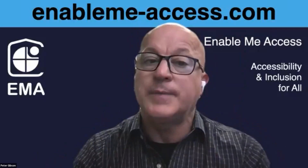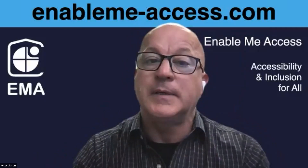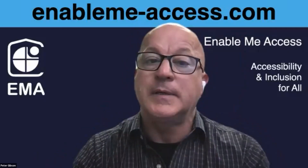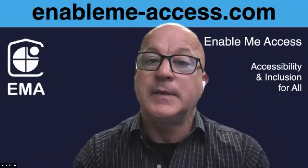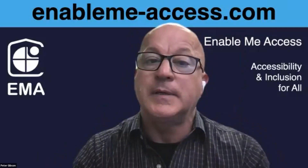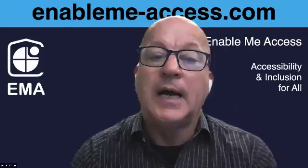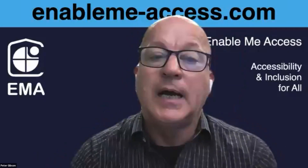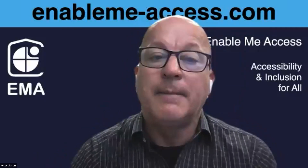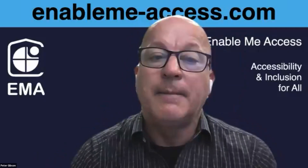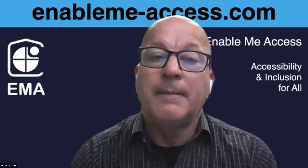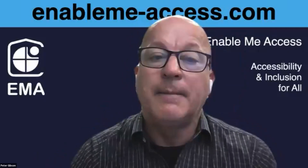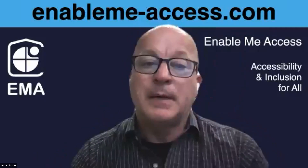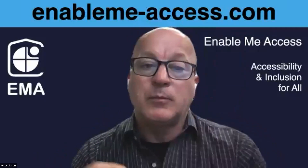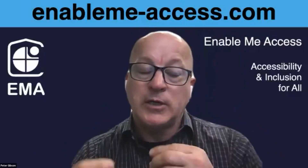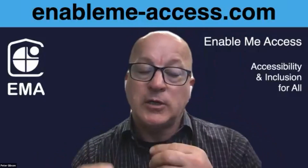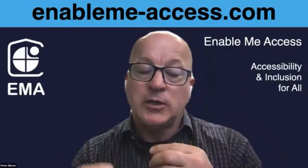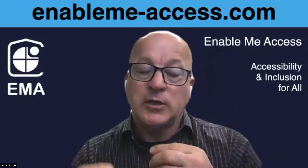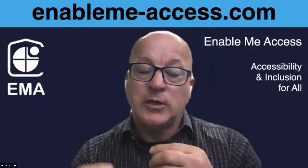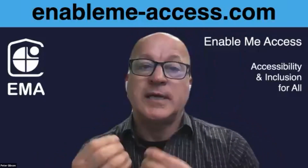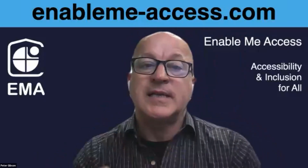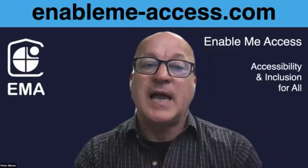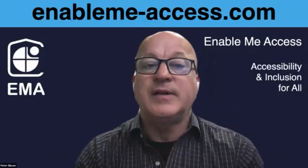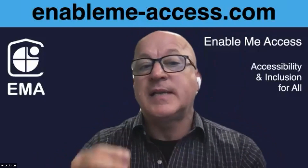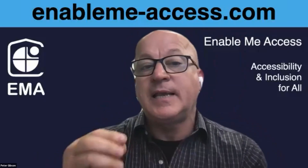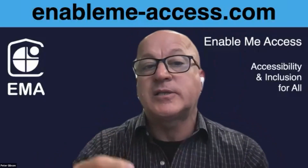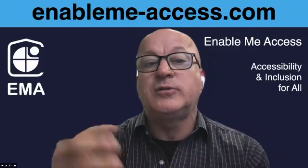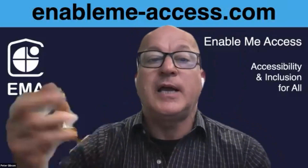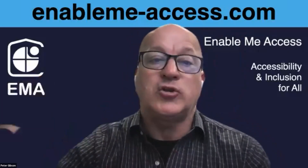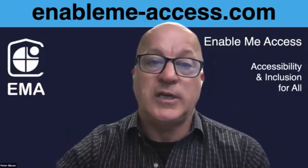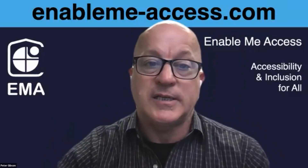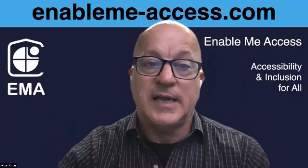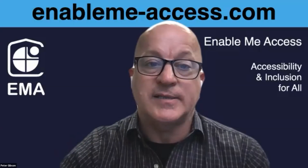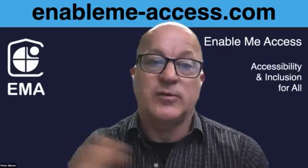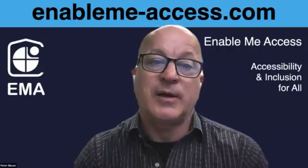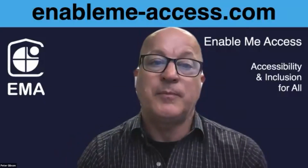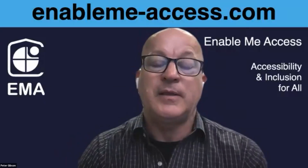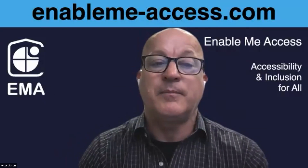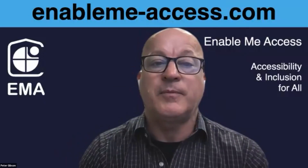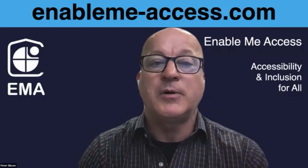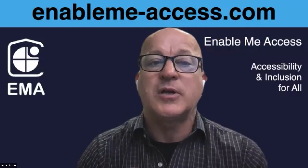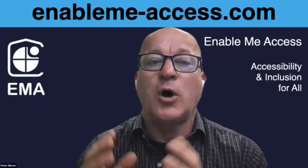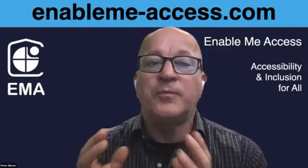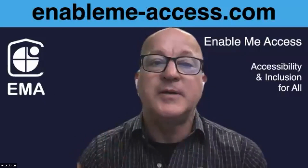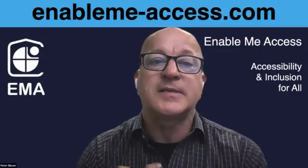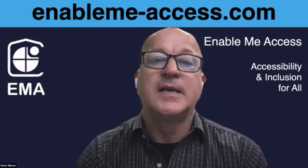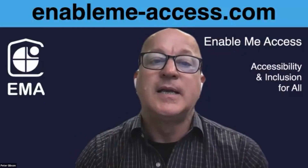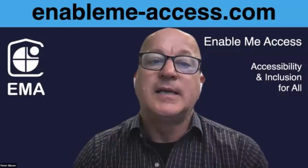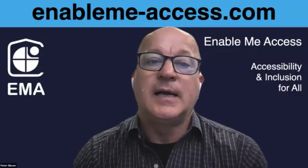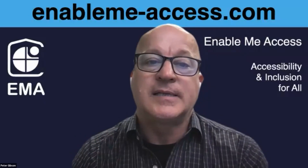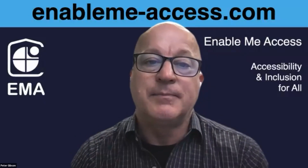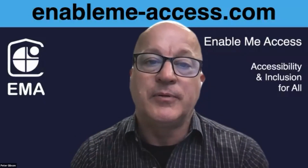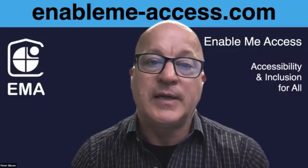legal document. But what it doesn't have is links to HGSS. So that would be the most